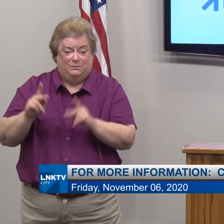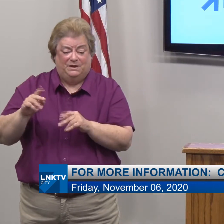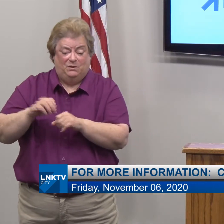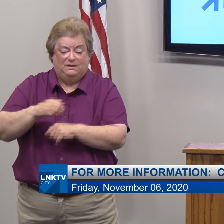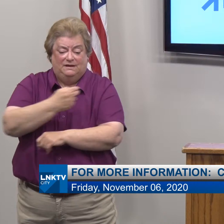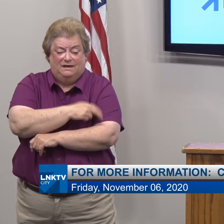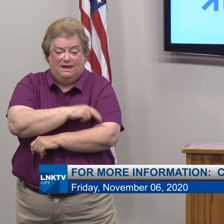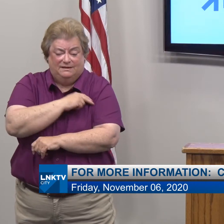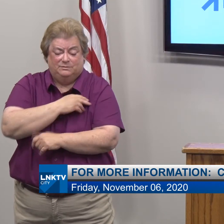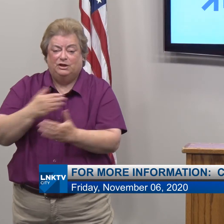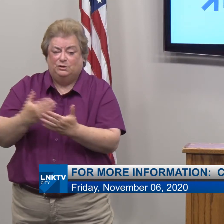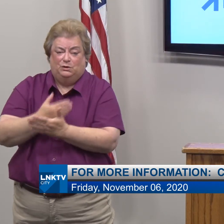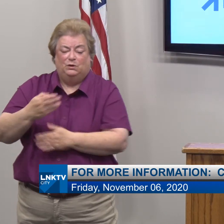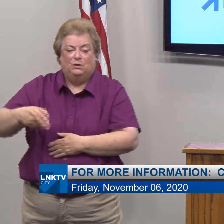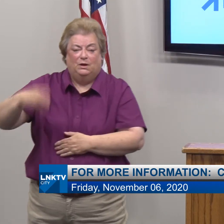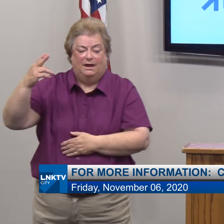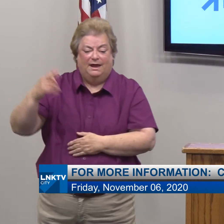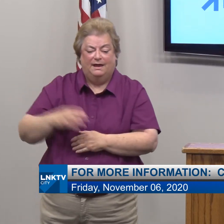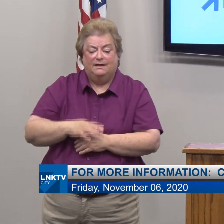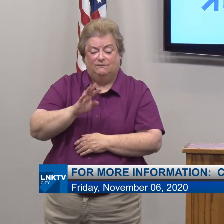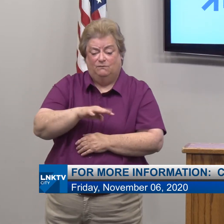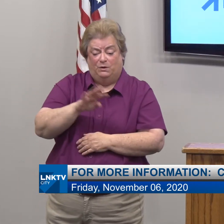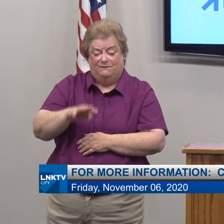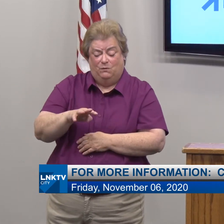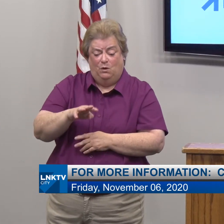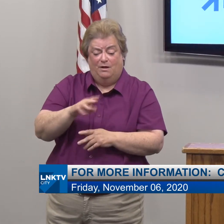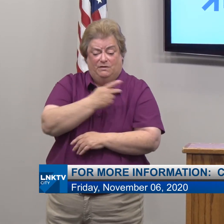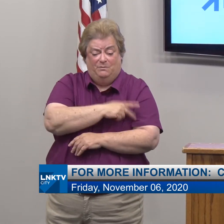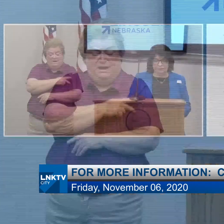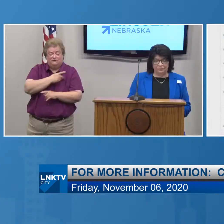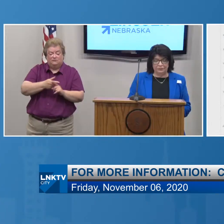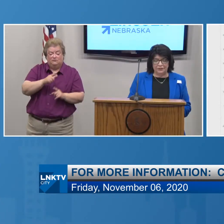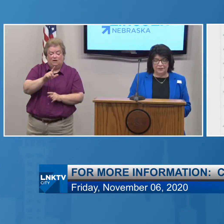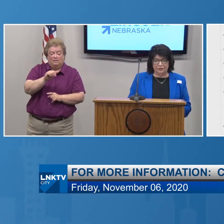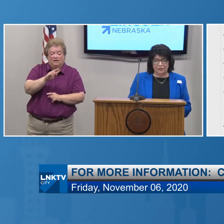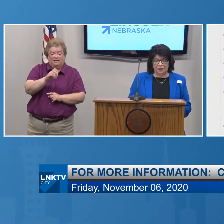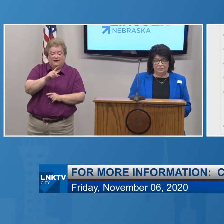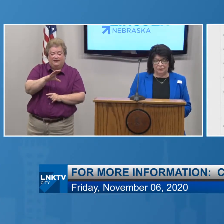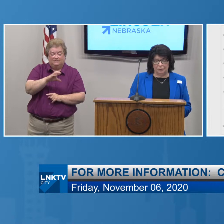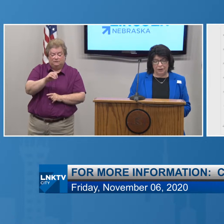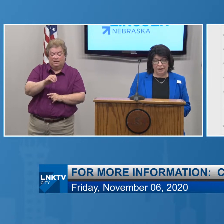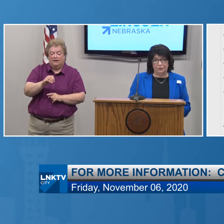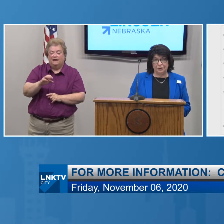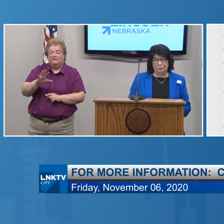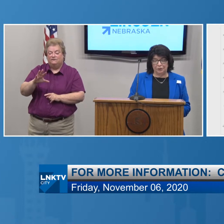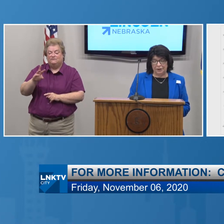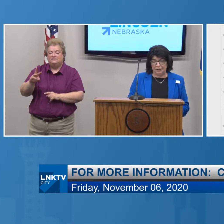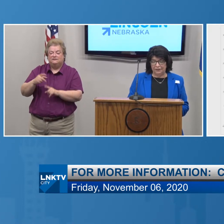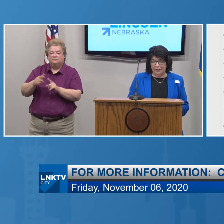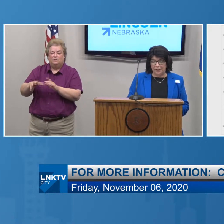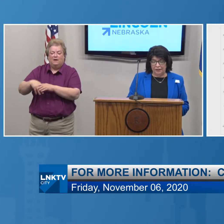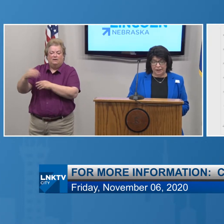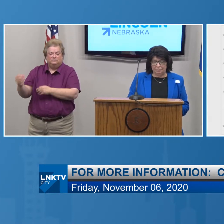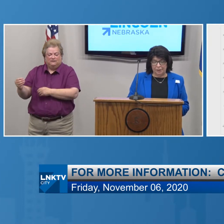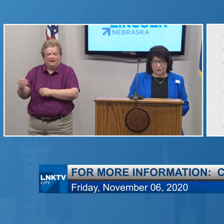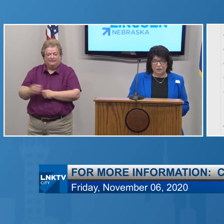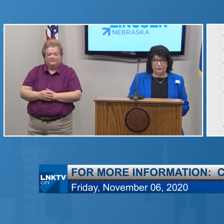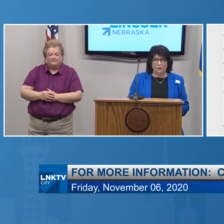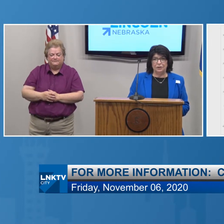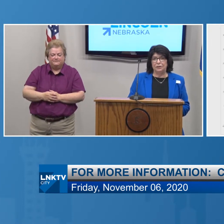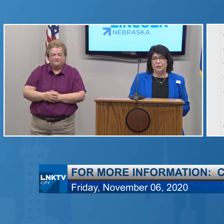all-time high. 44 of the patients are Lancaster County residents and 56 are from other communities.